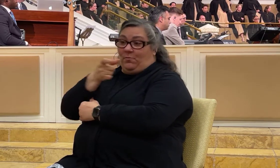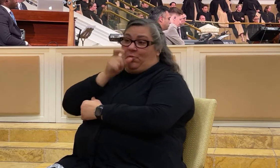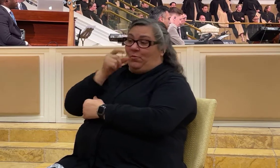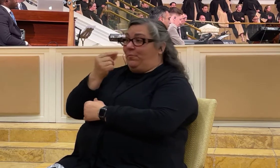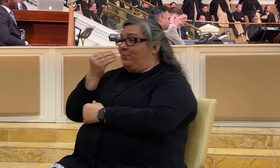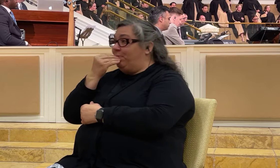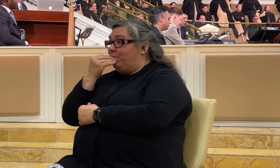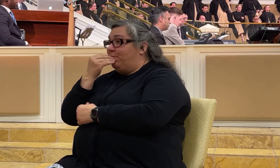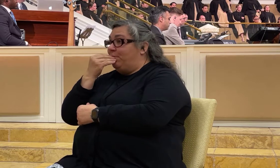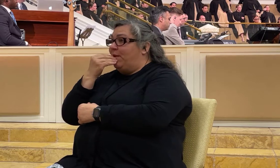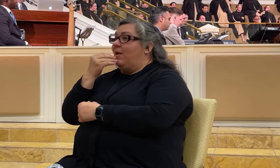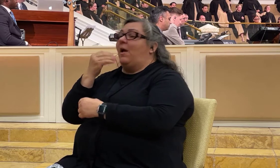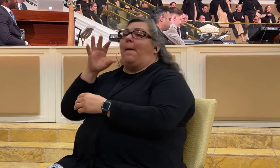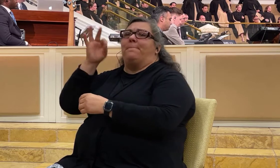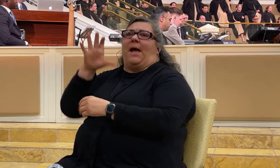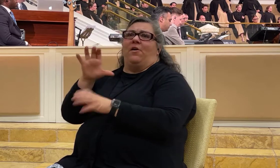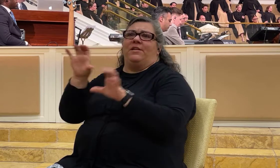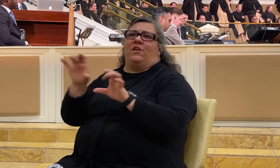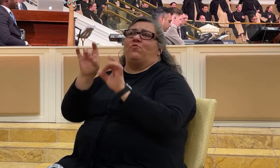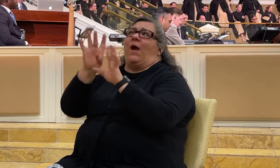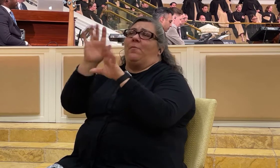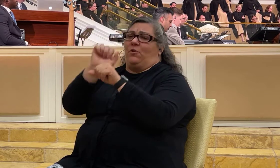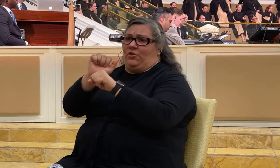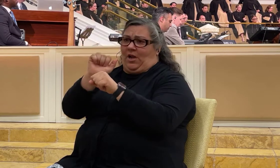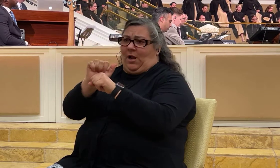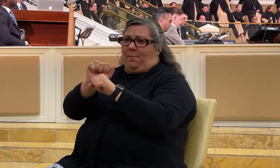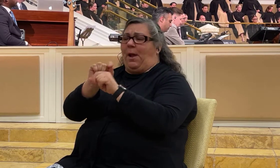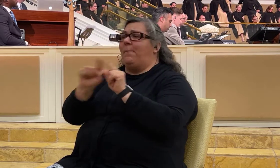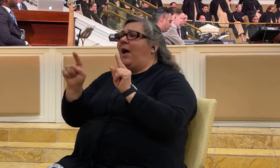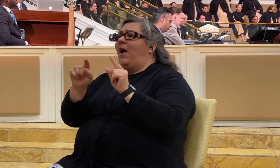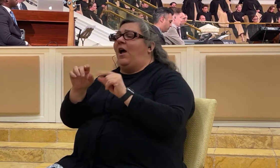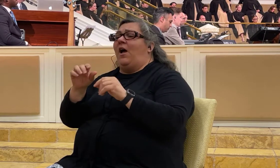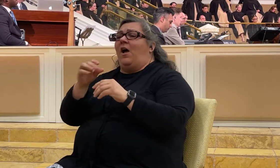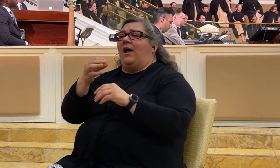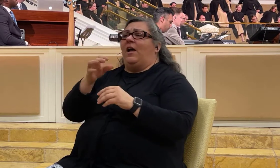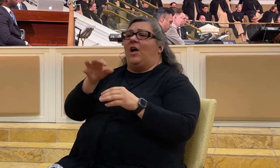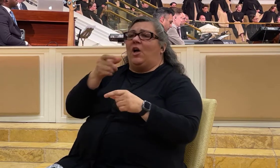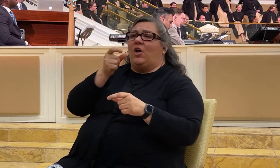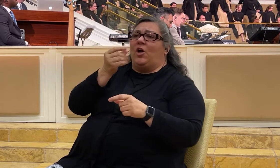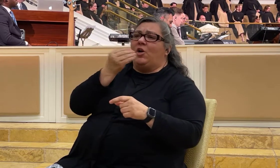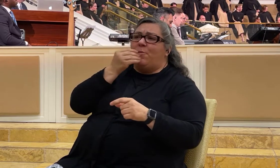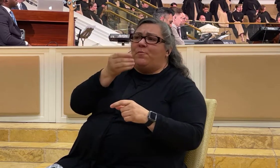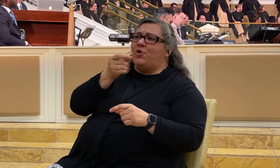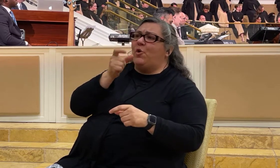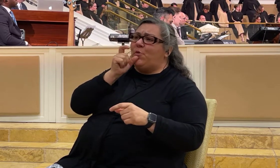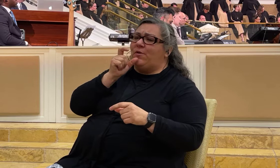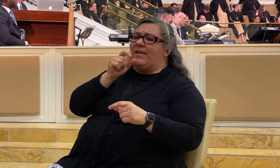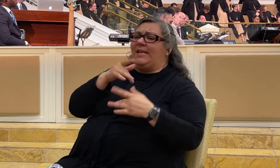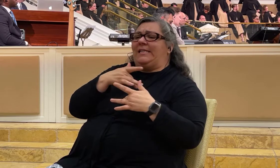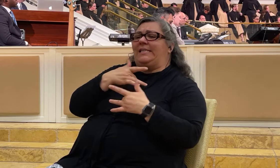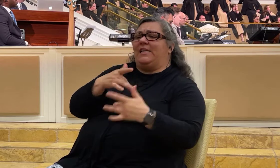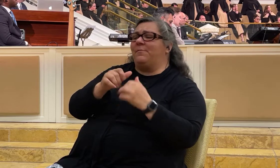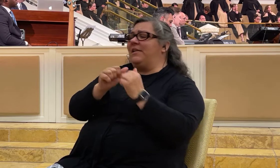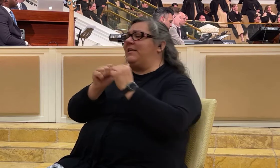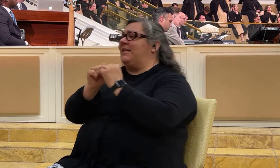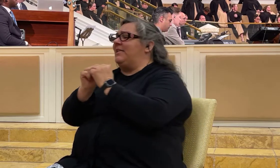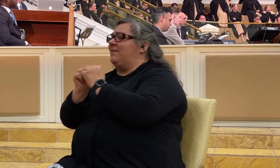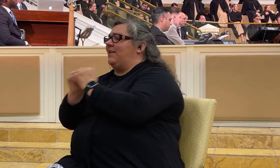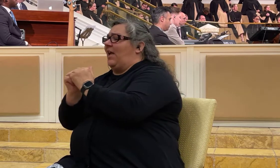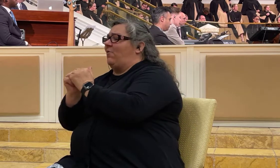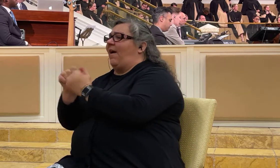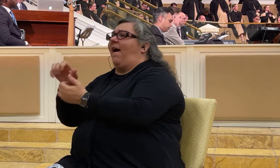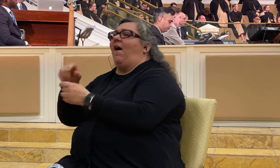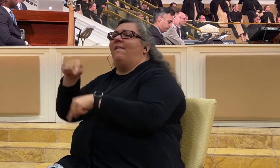morning, one of the reasons that communion decided foot washing is that communion is like death. We're dying